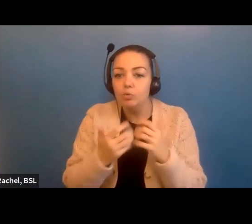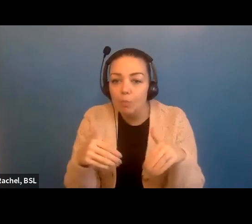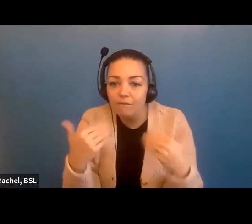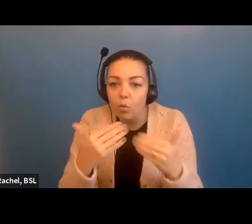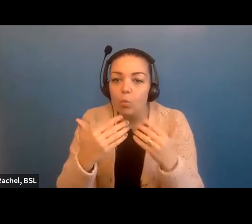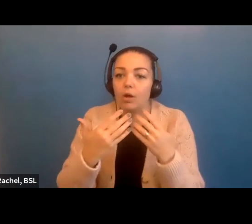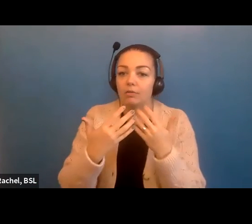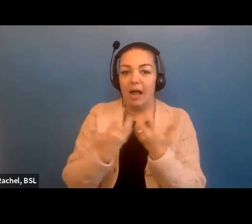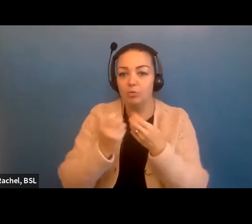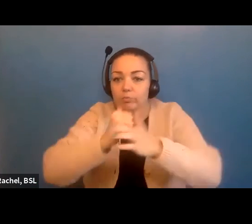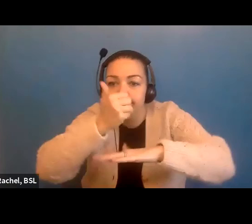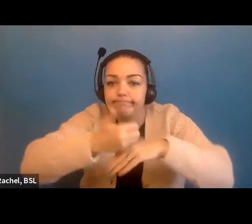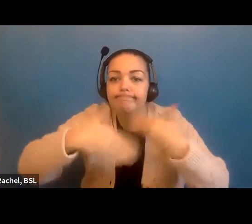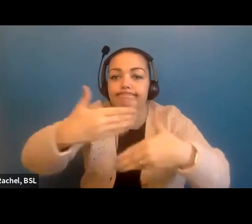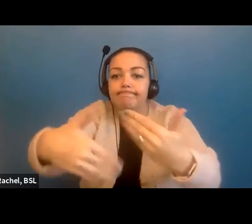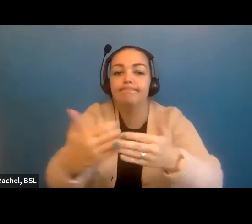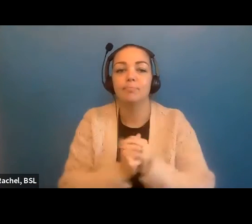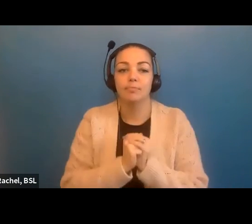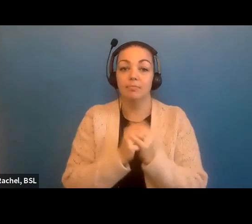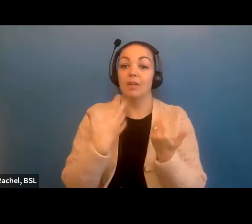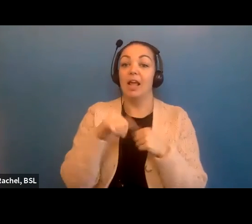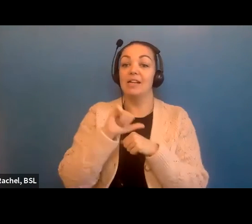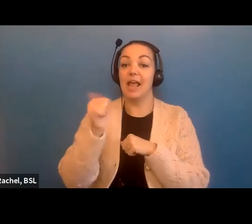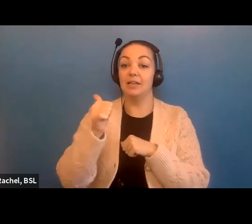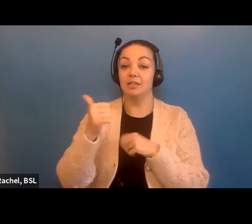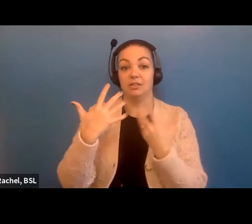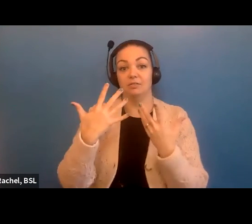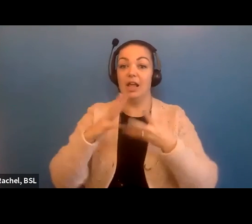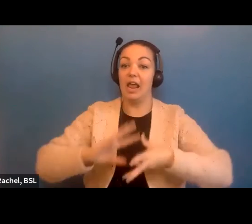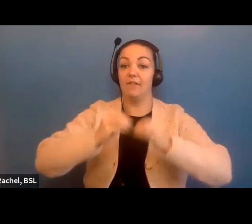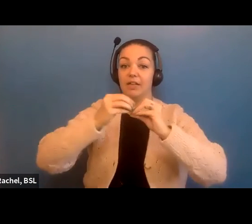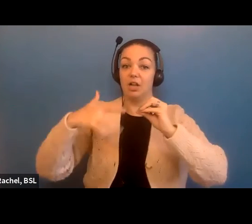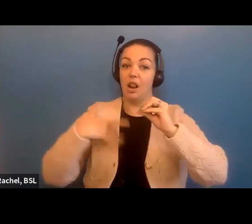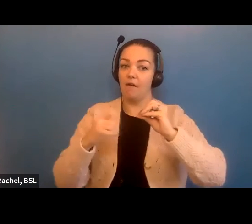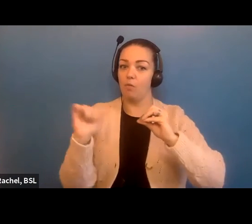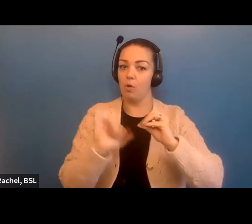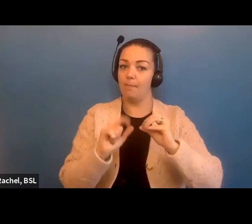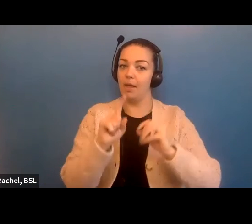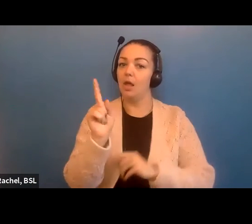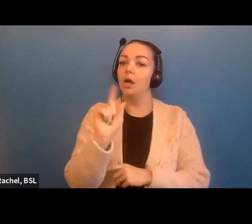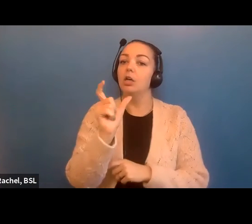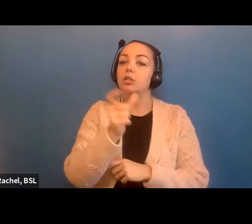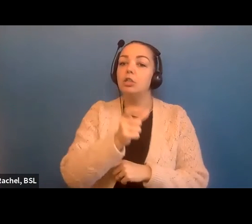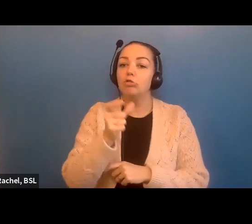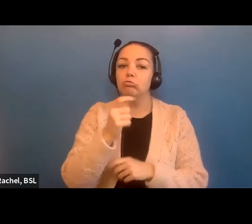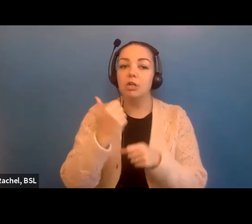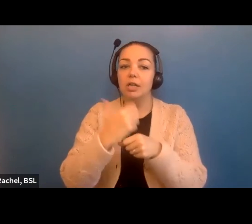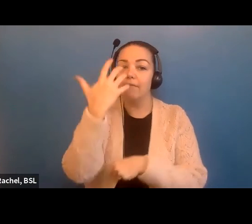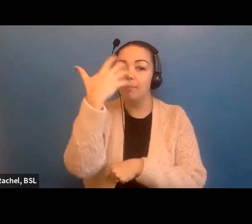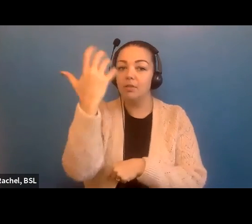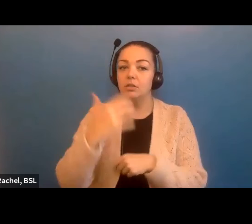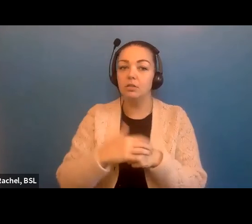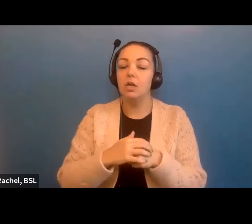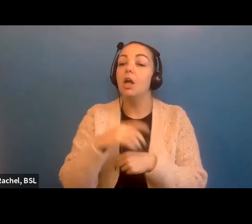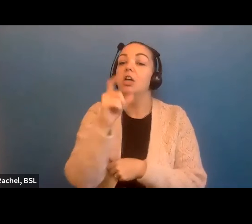Disability Innovation Live session will be looking at country capacity investments. So that's really looking at how we can support country